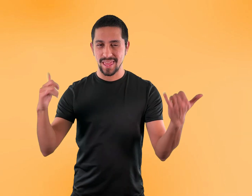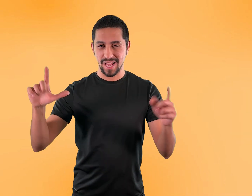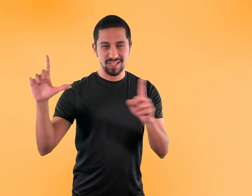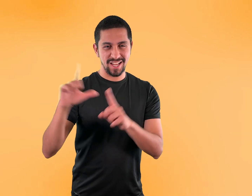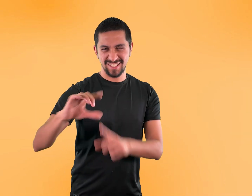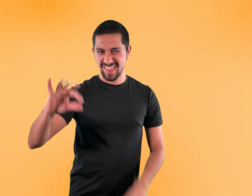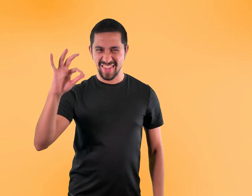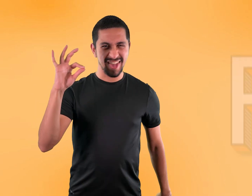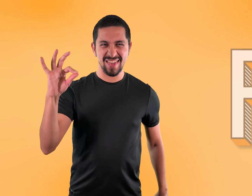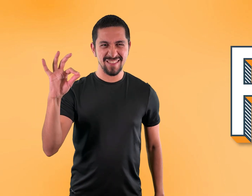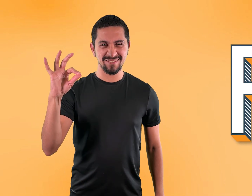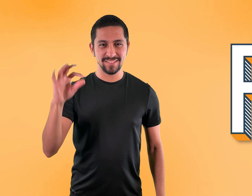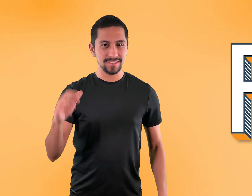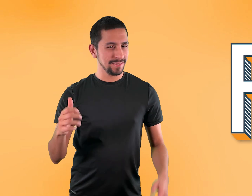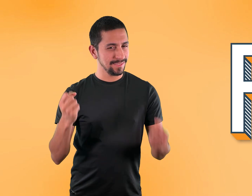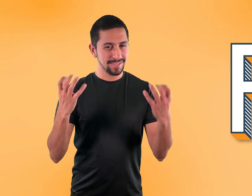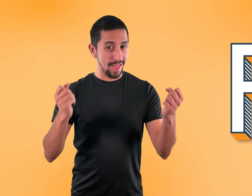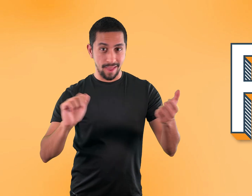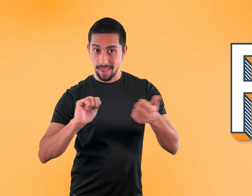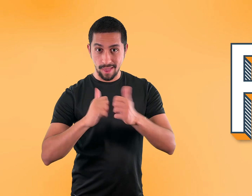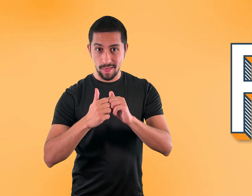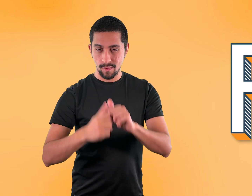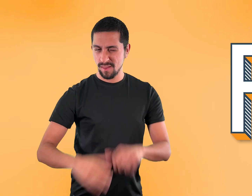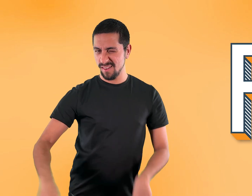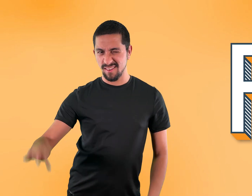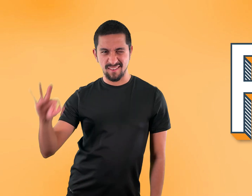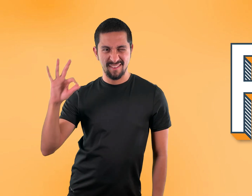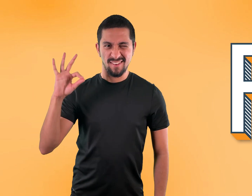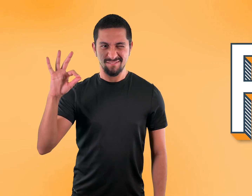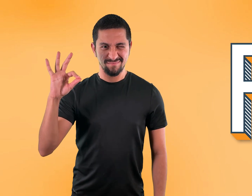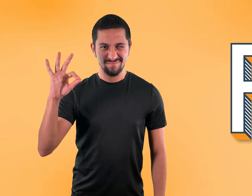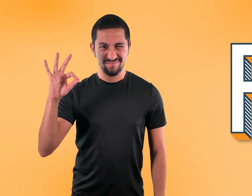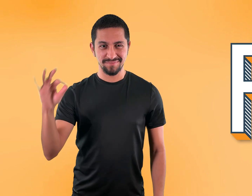Now the letter F. How do you sign F?